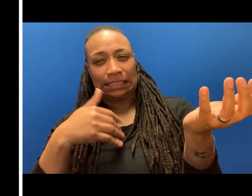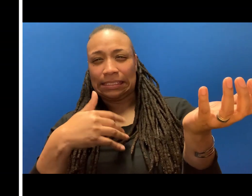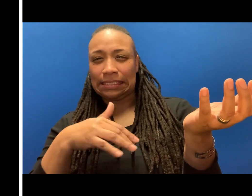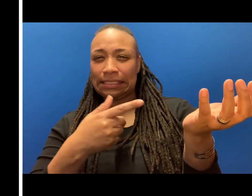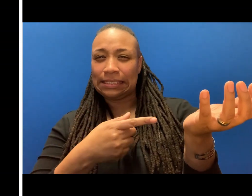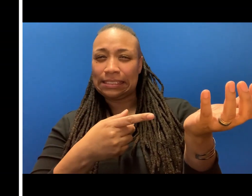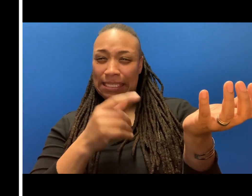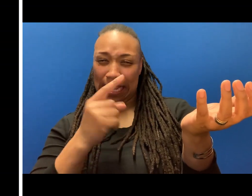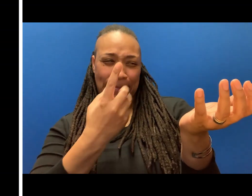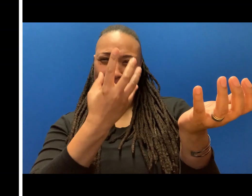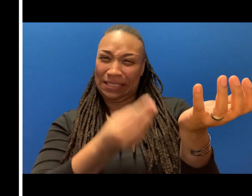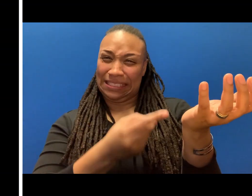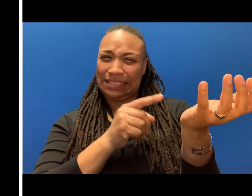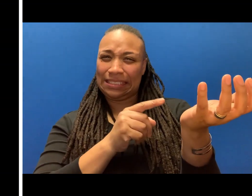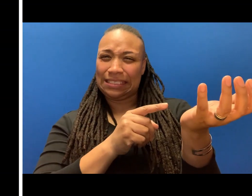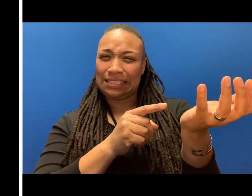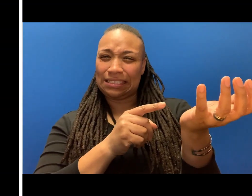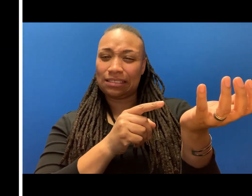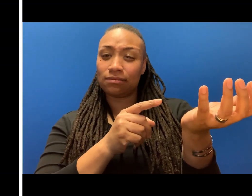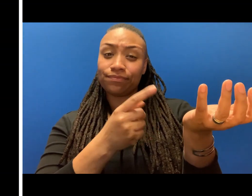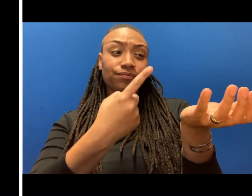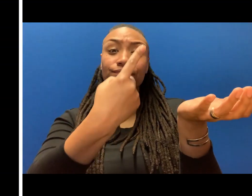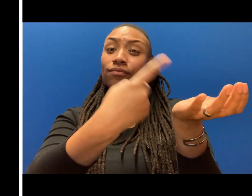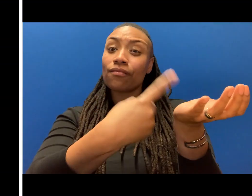and what y'all are missing in these conversations.